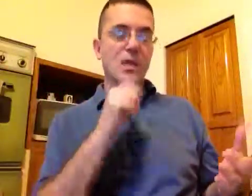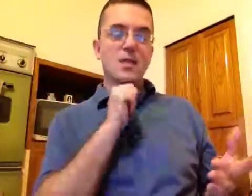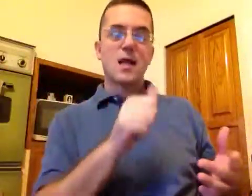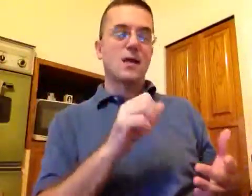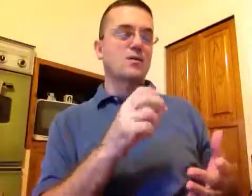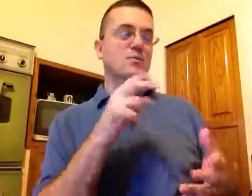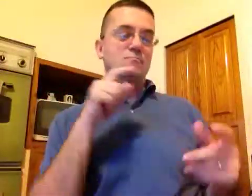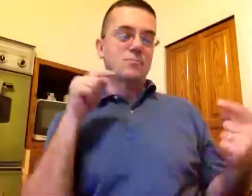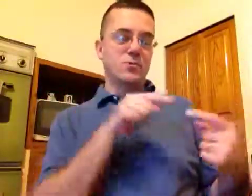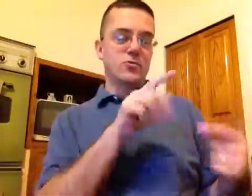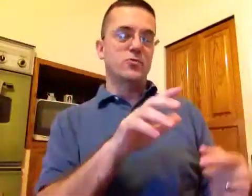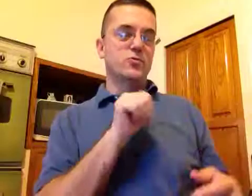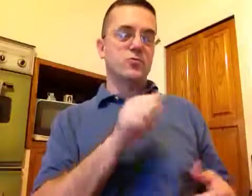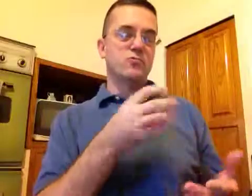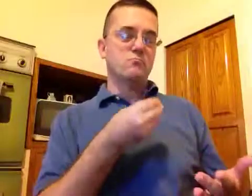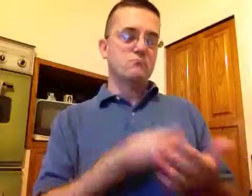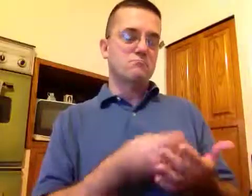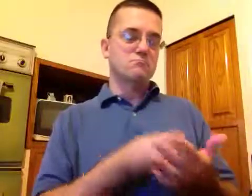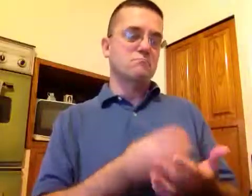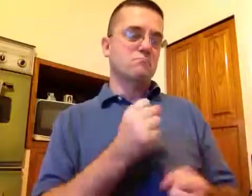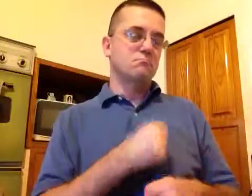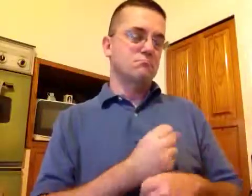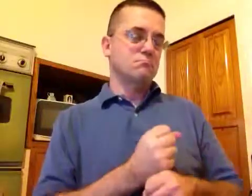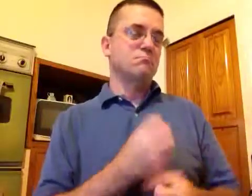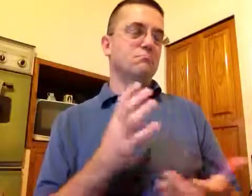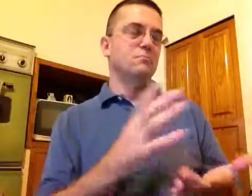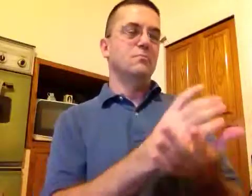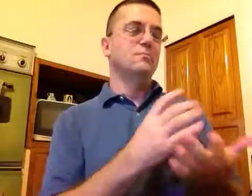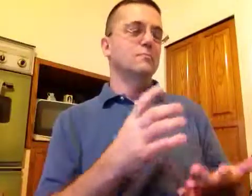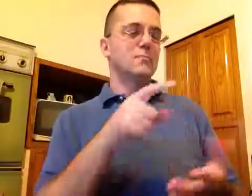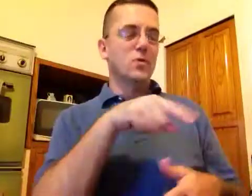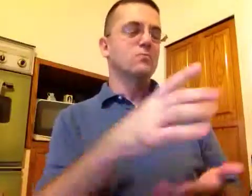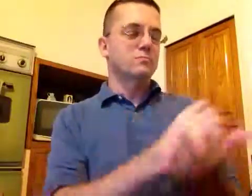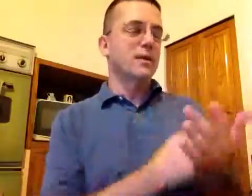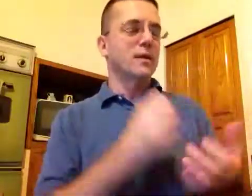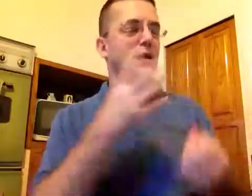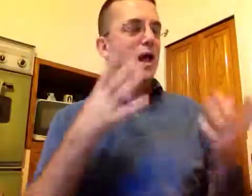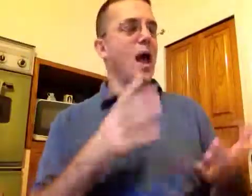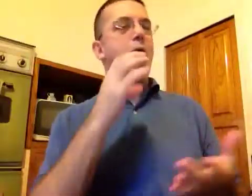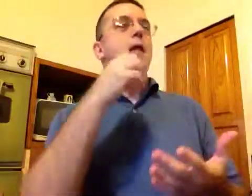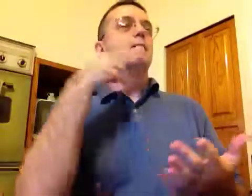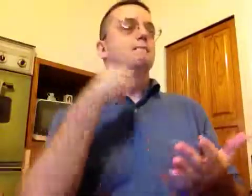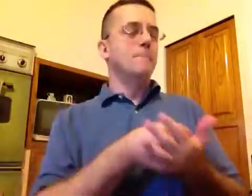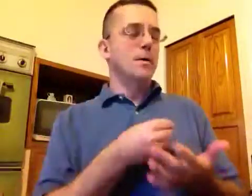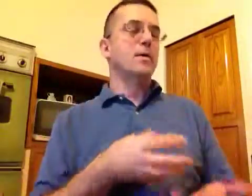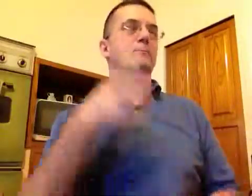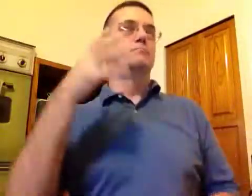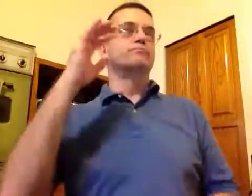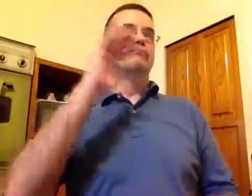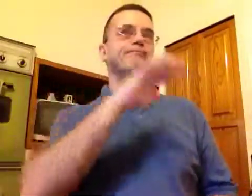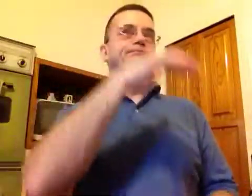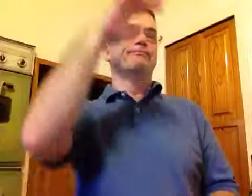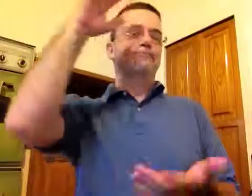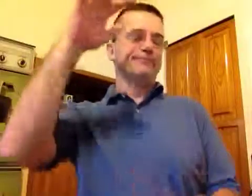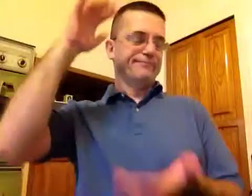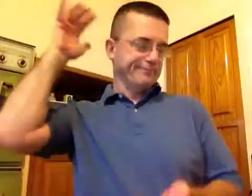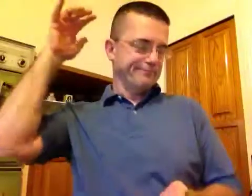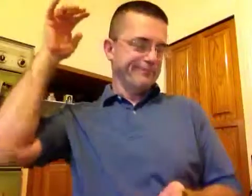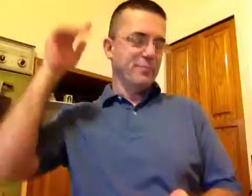You're going to be fine. But conceptually, I can do everything with a debit card, including get bonus back, kickbacks, whatever, that you can